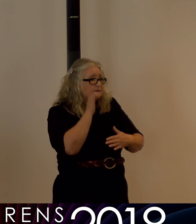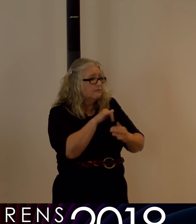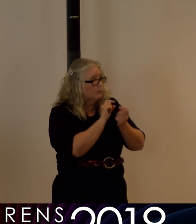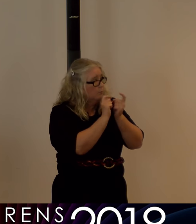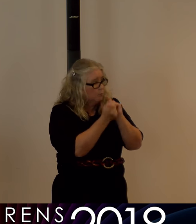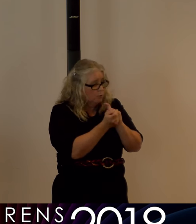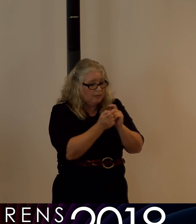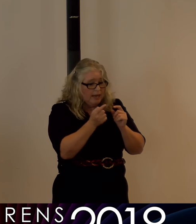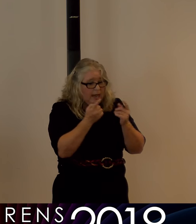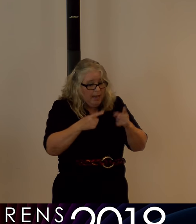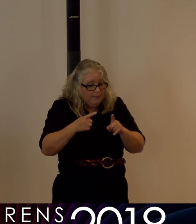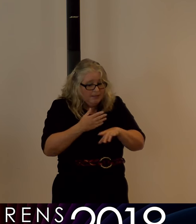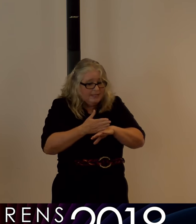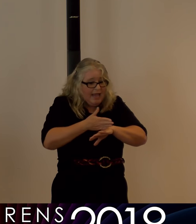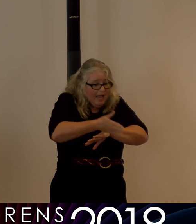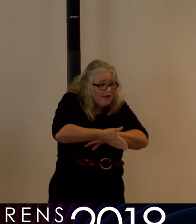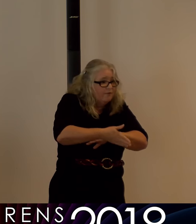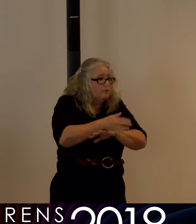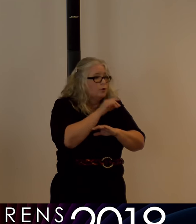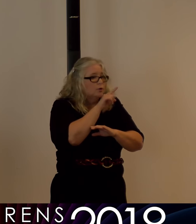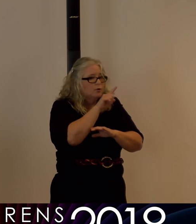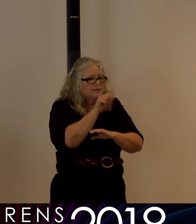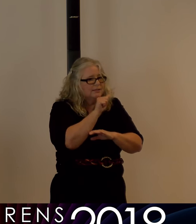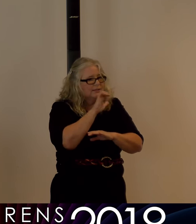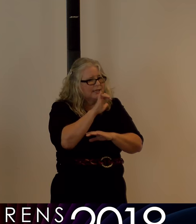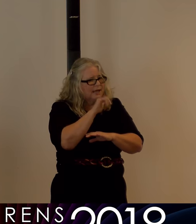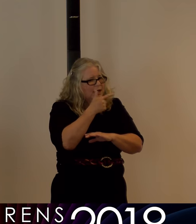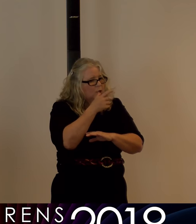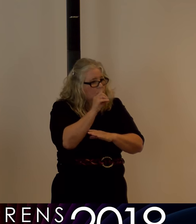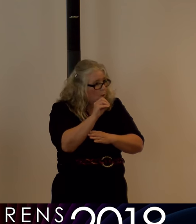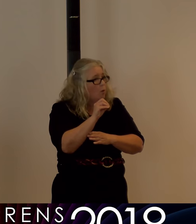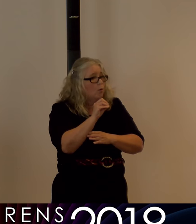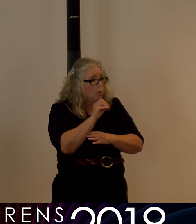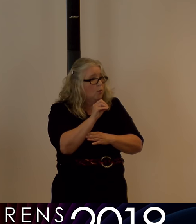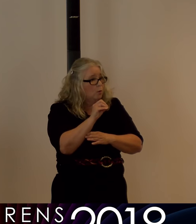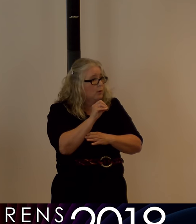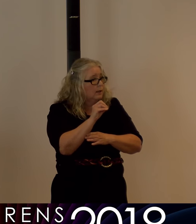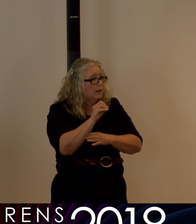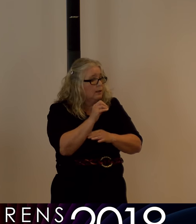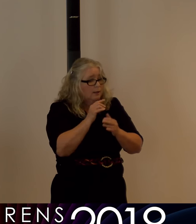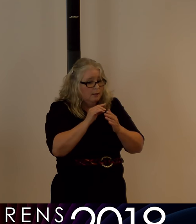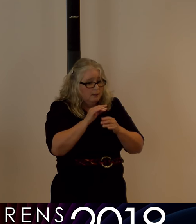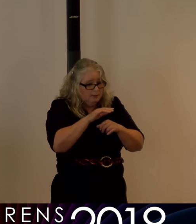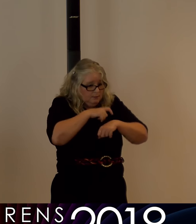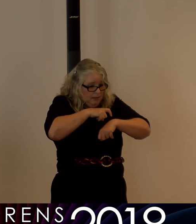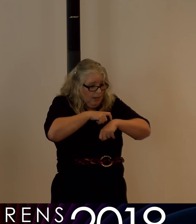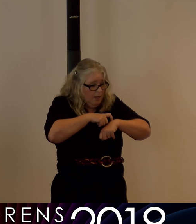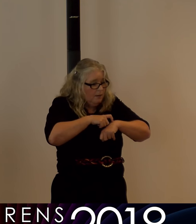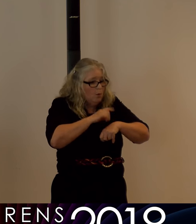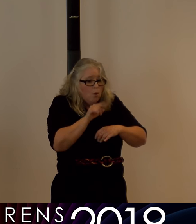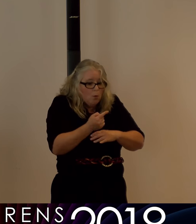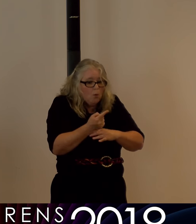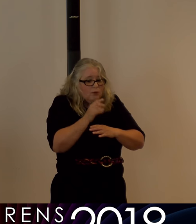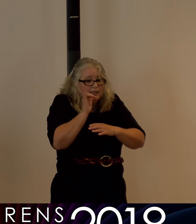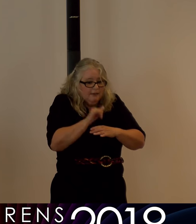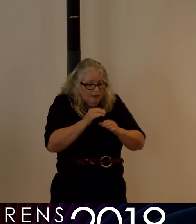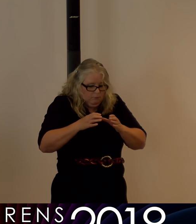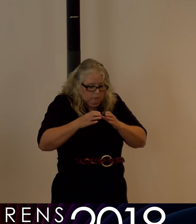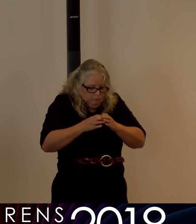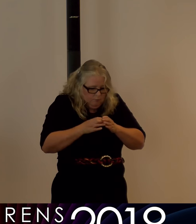stage, then only a subset of the cells in your body will be affected. That clonal